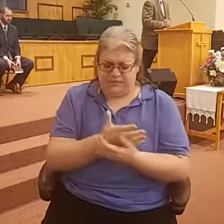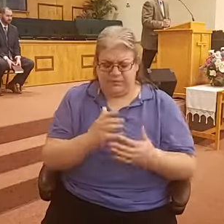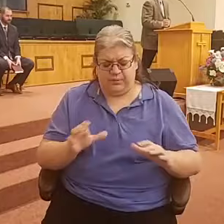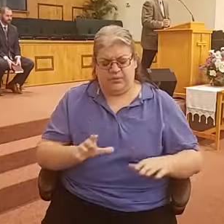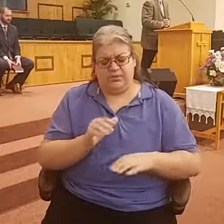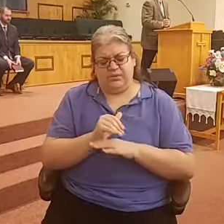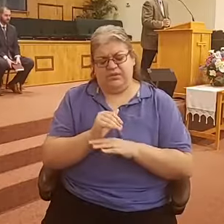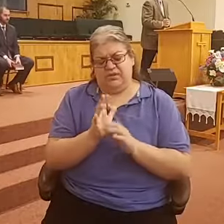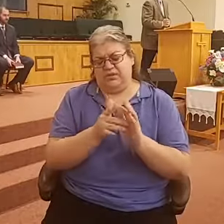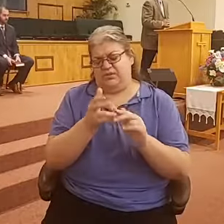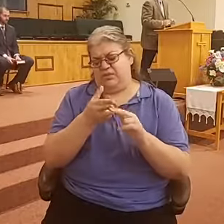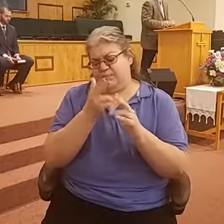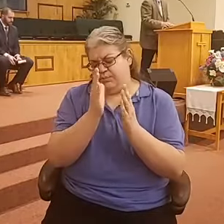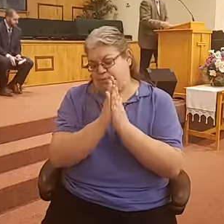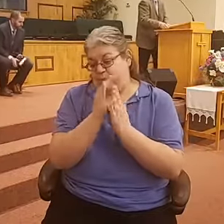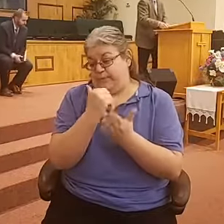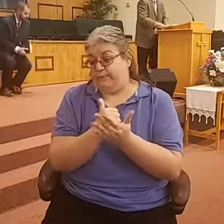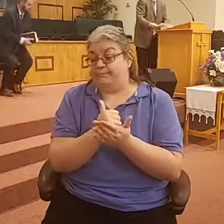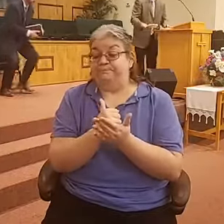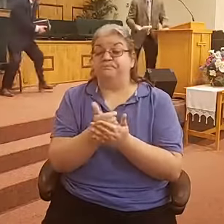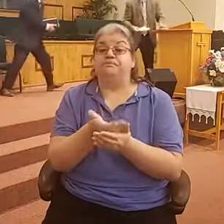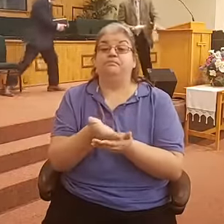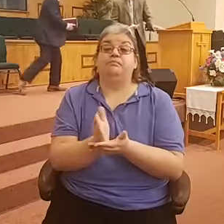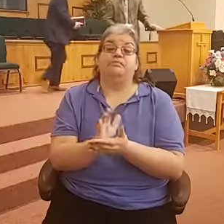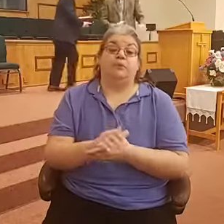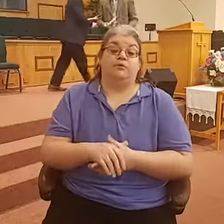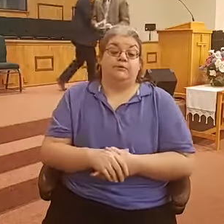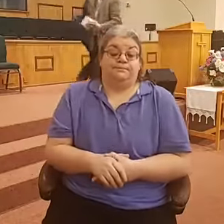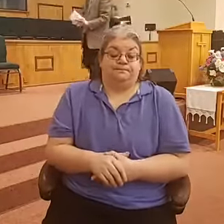Jesus' name we pray. Amen.